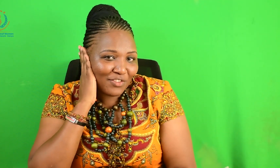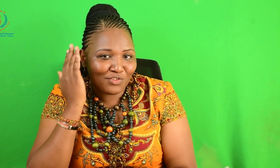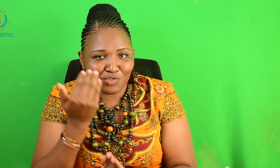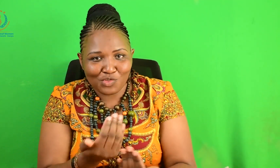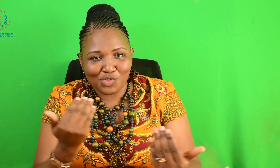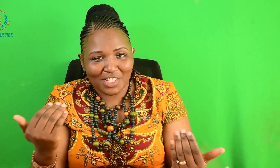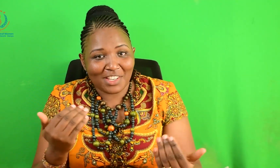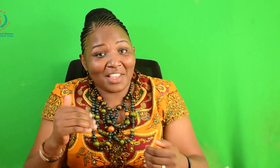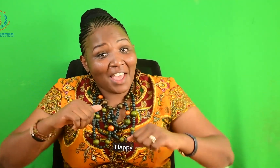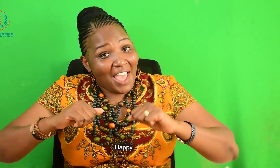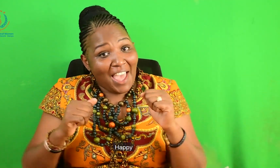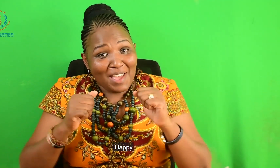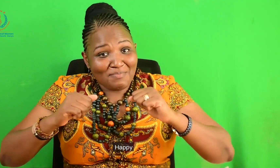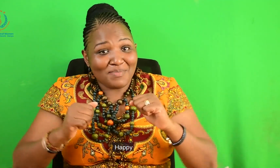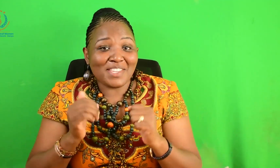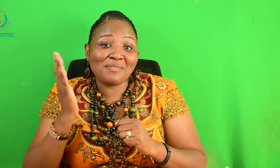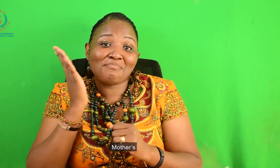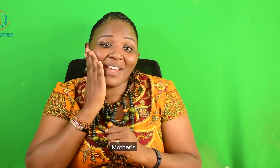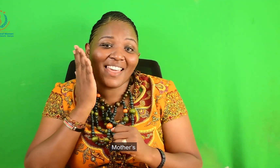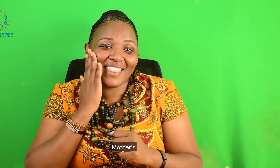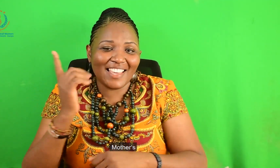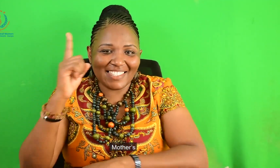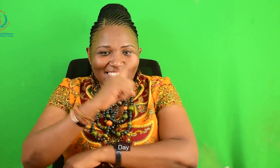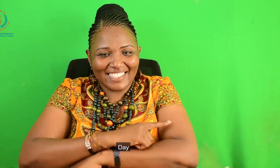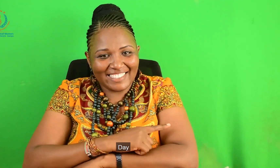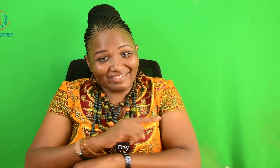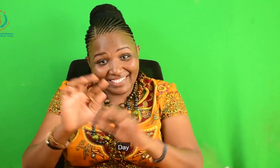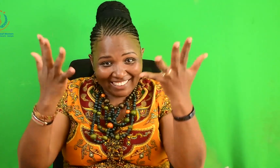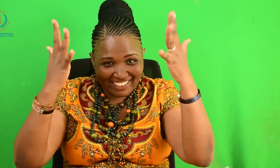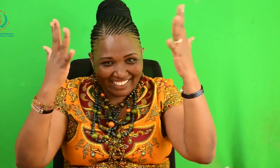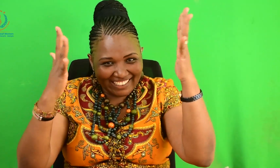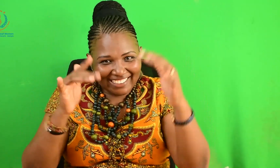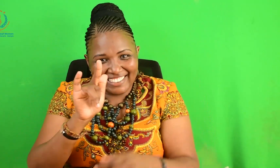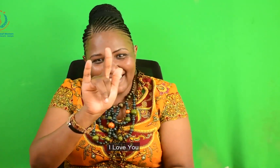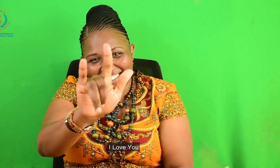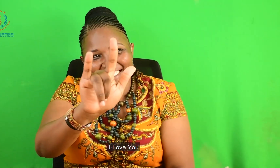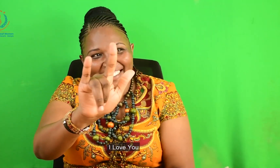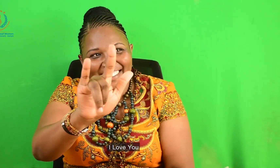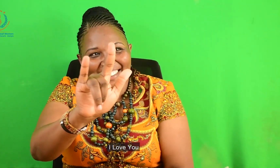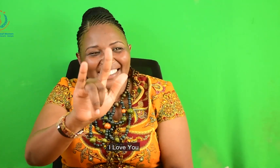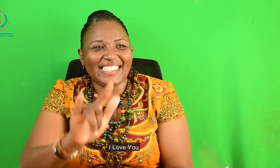Happy Mother's Day. I love you.